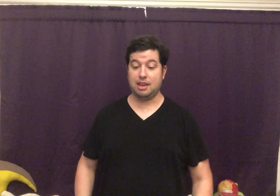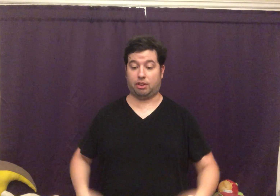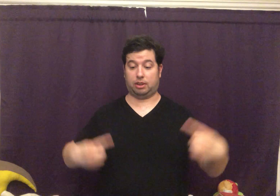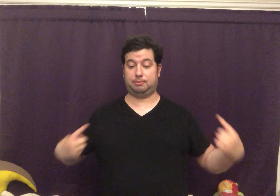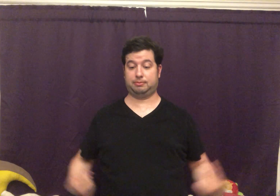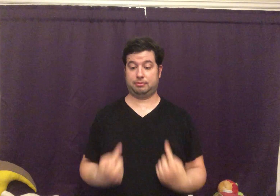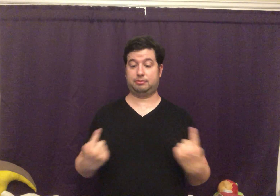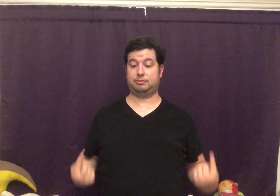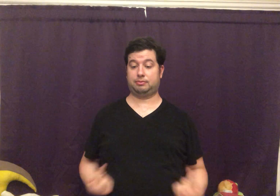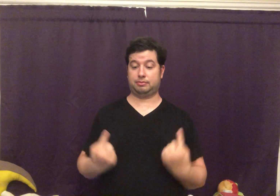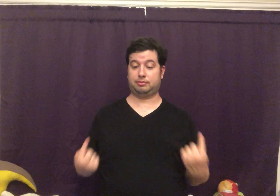Evil.